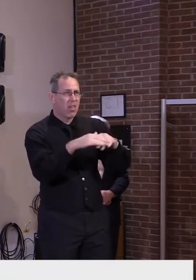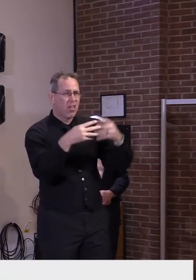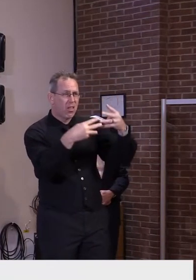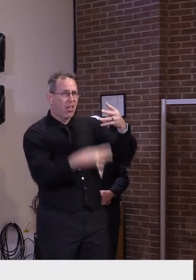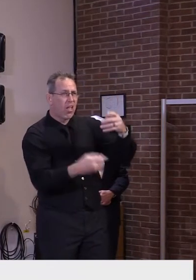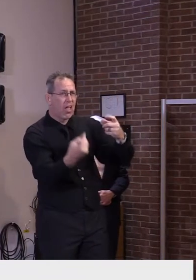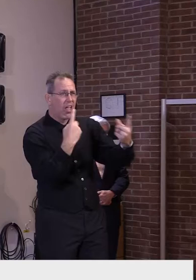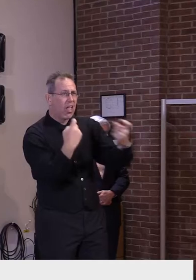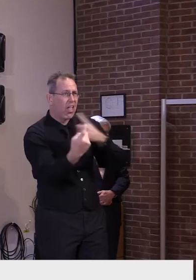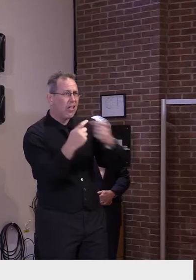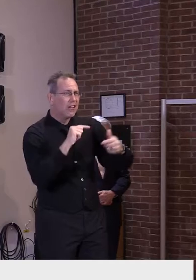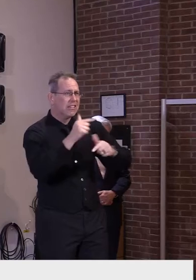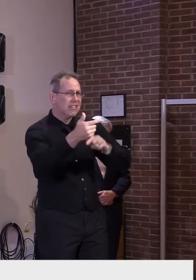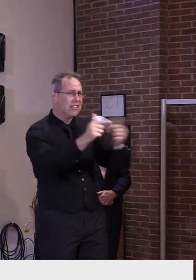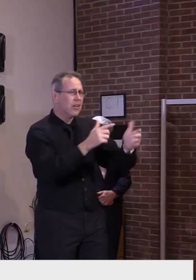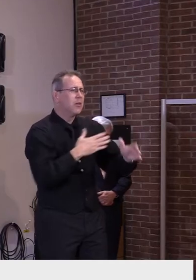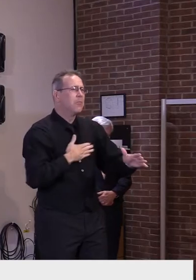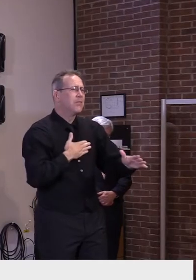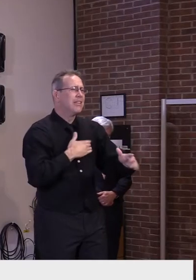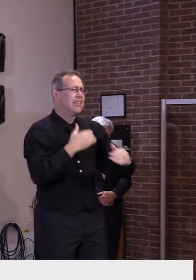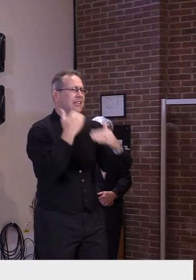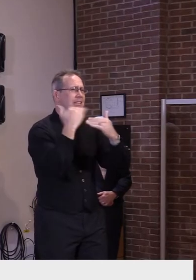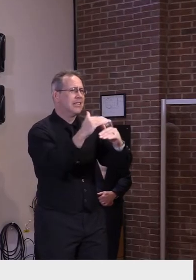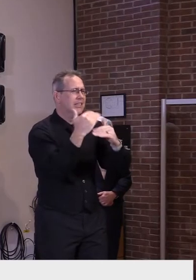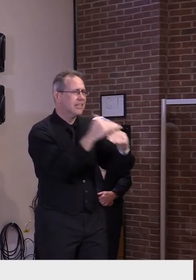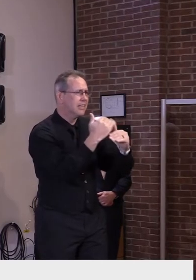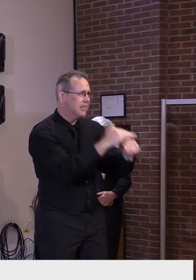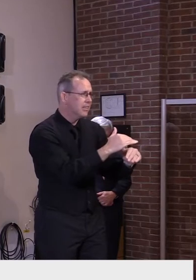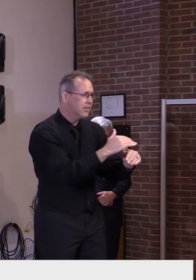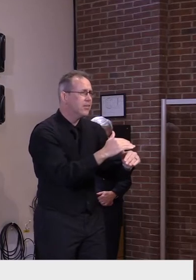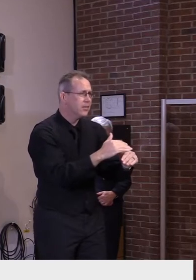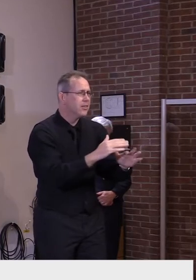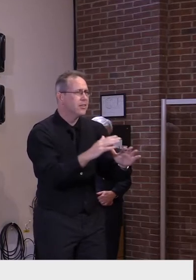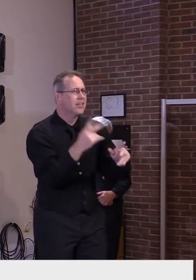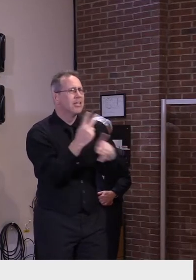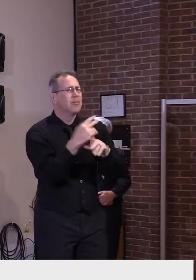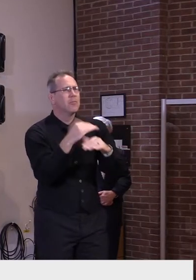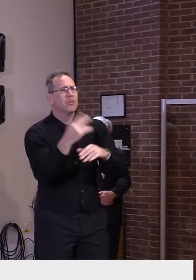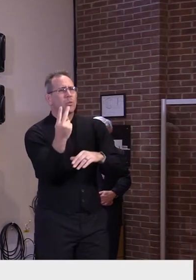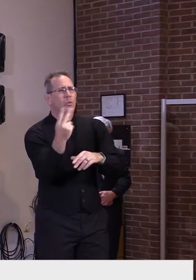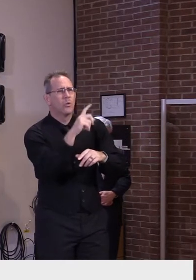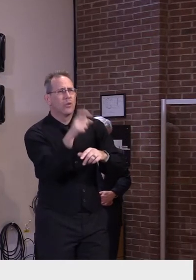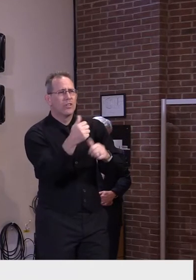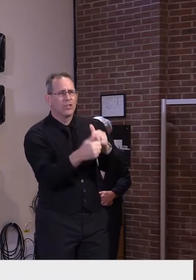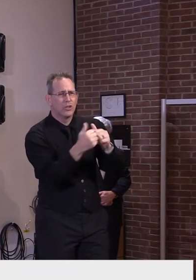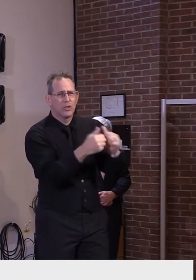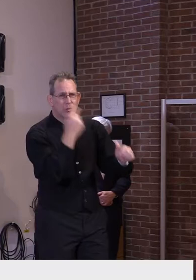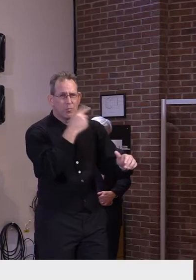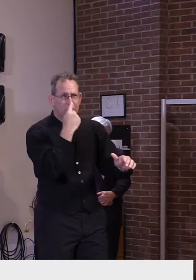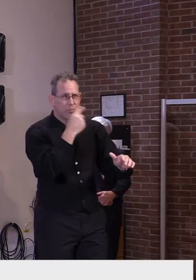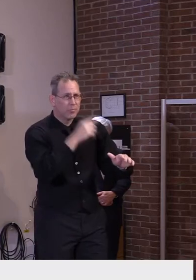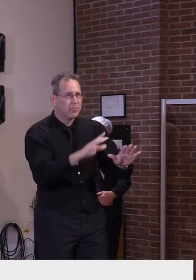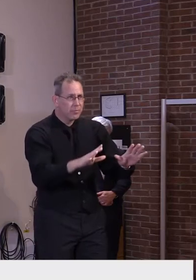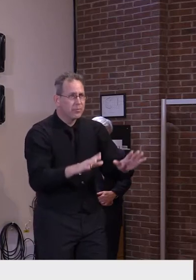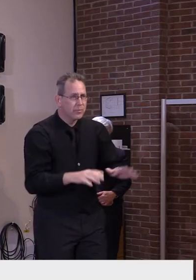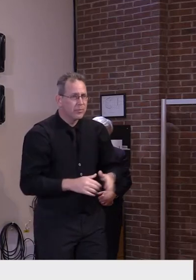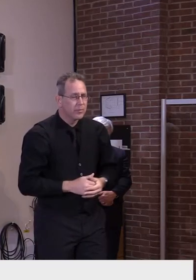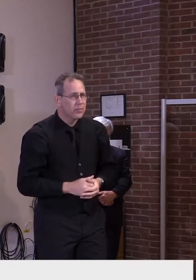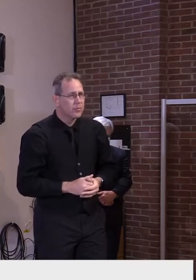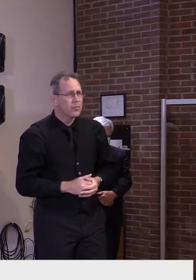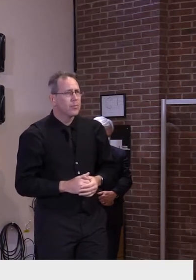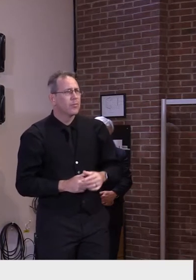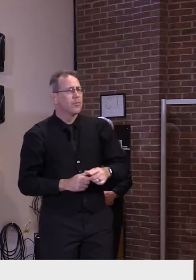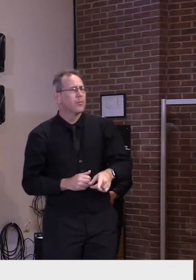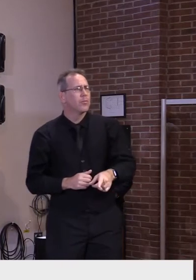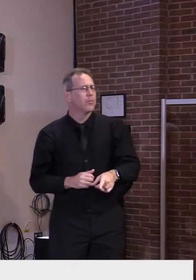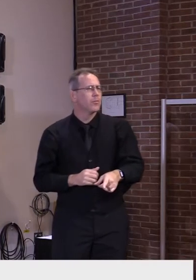to keep to the two questions we offered. Starting with Chris Roy at the Newport